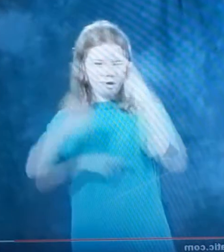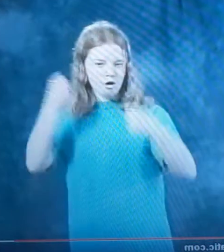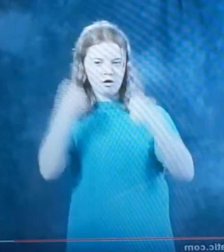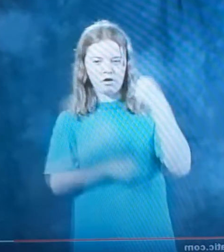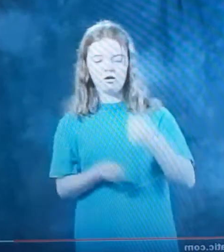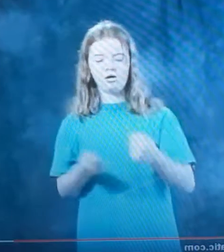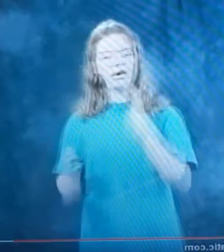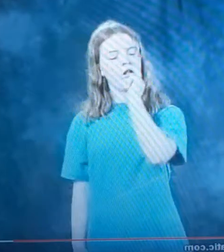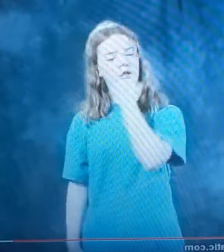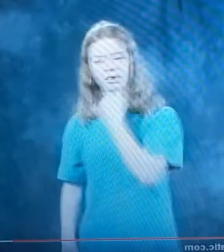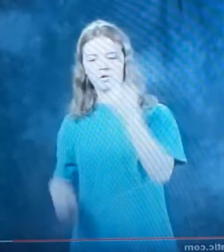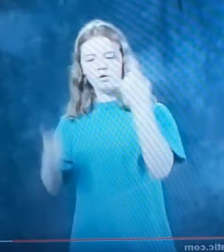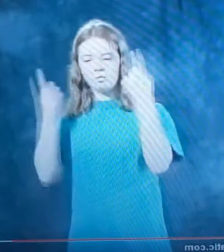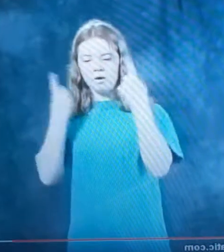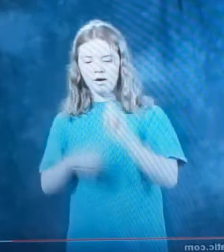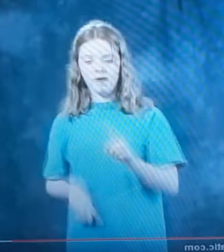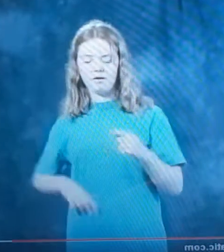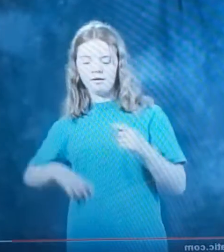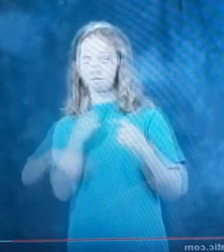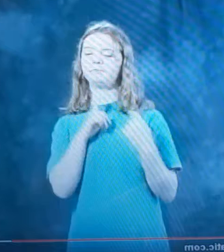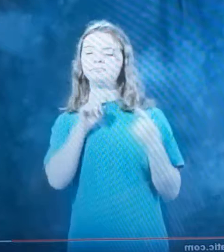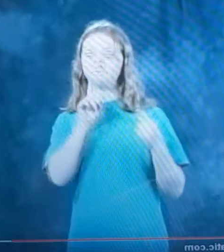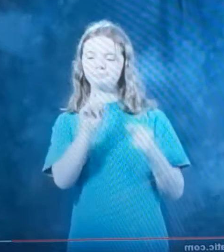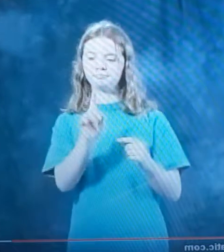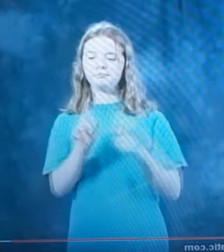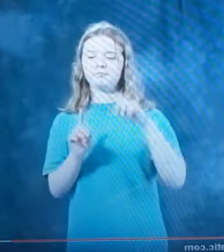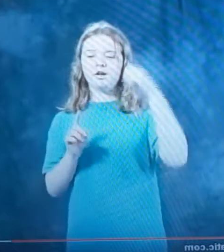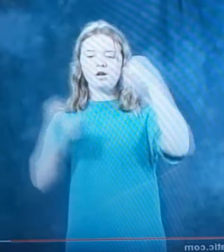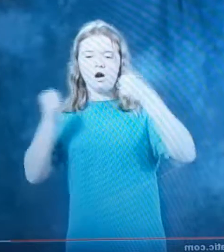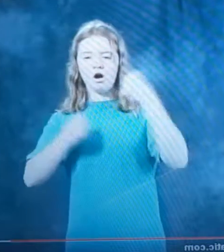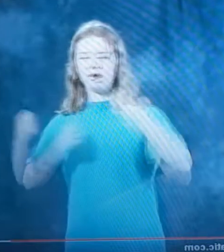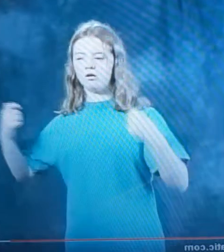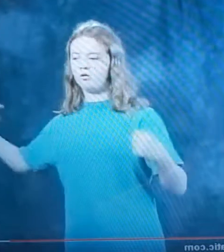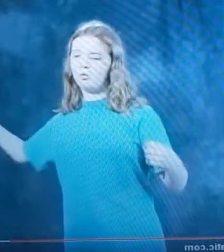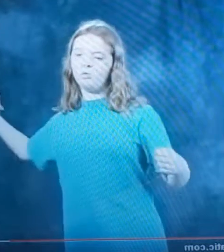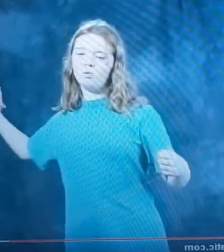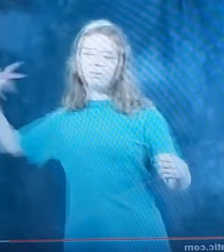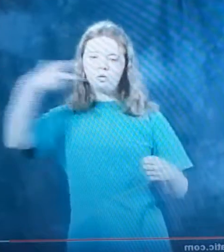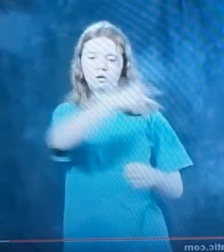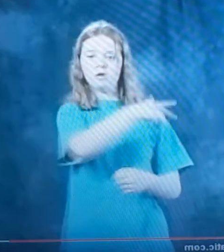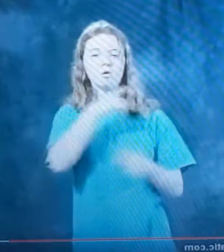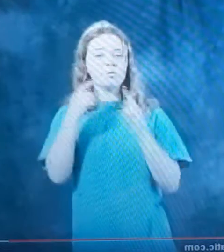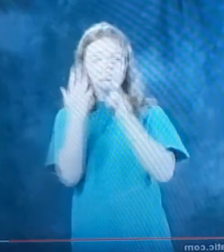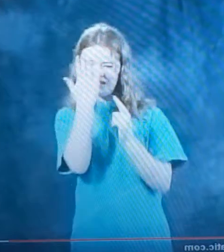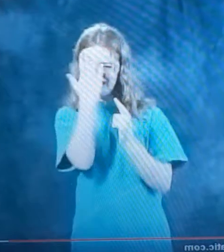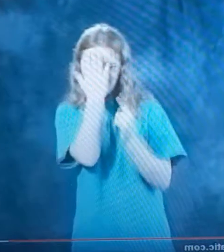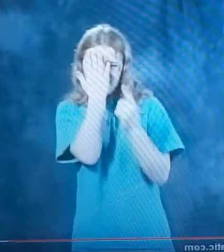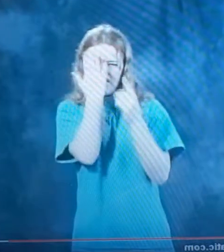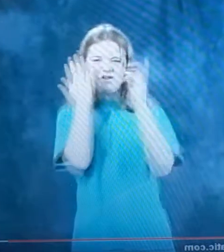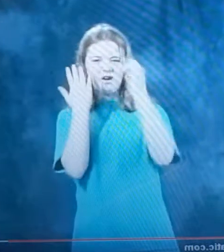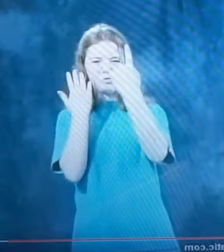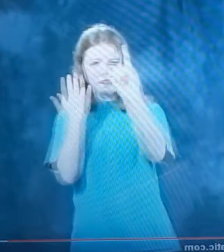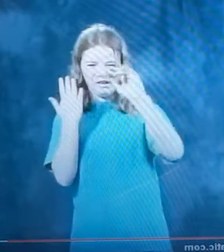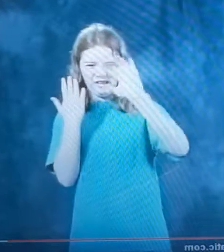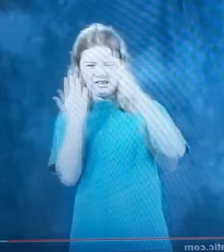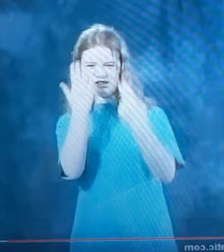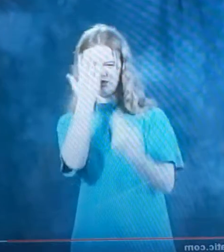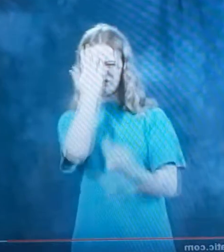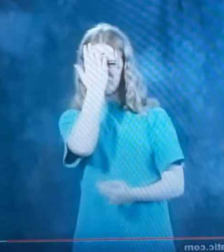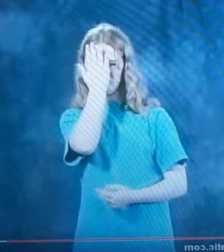I couldn't look to find the car. I made the wrong decision. And what happened was a car was coming down the road really fast, and it got so close to my